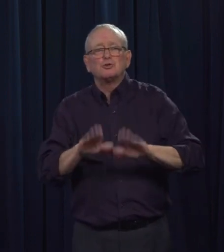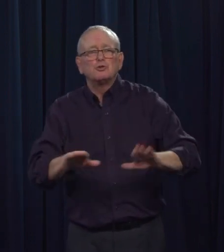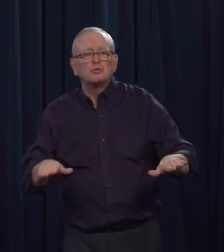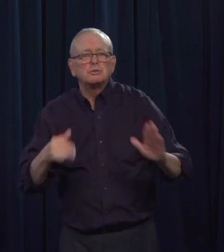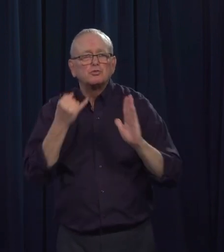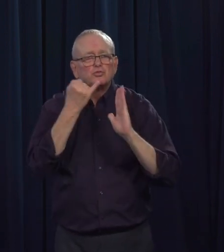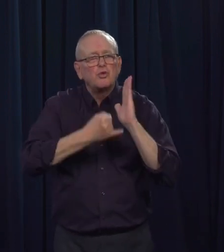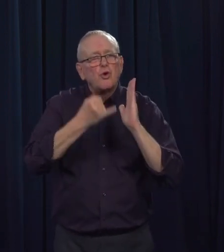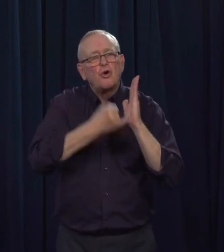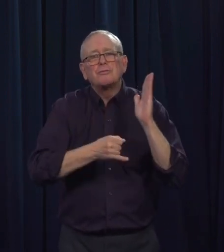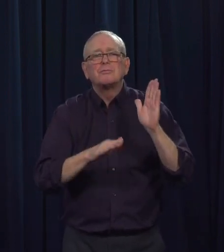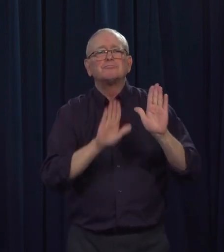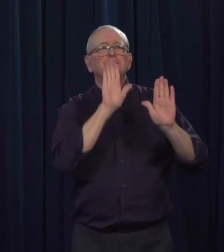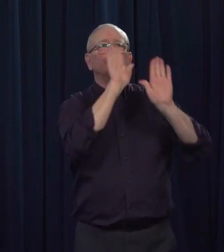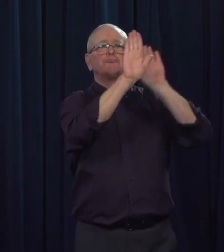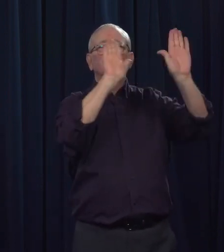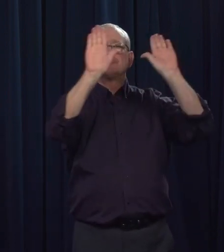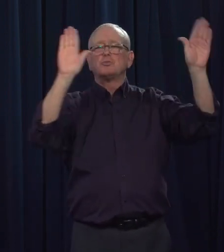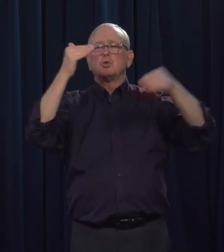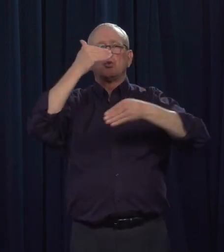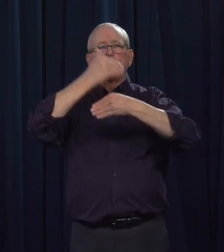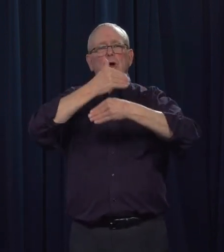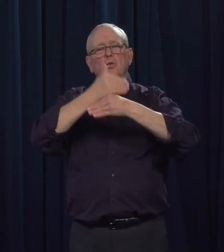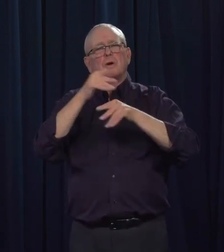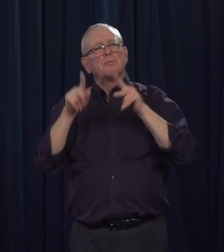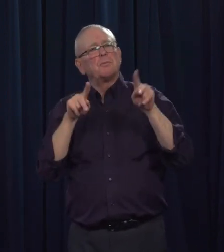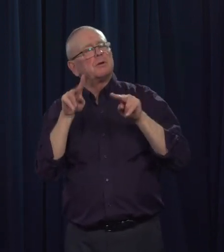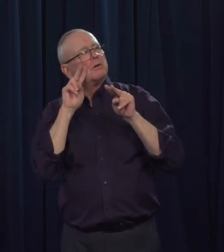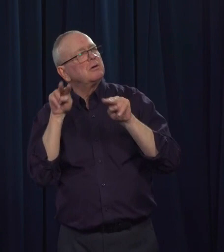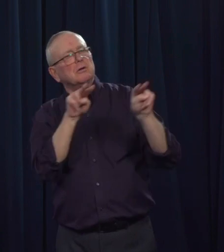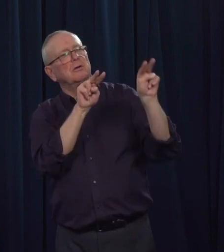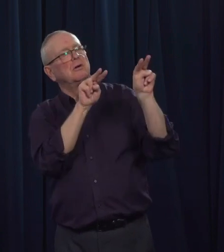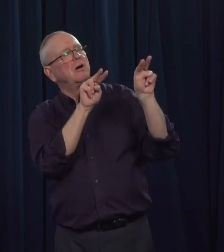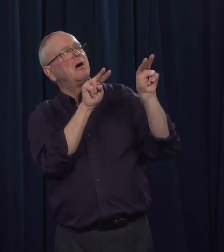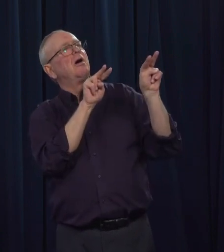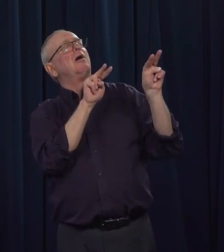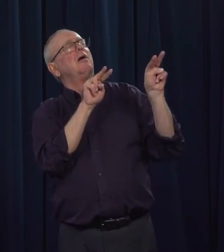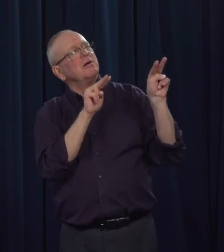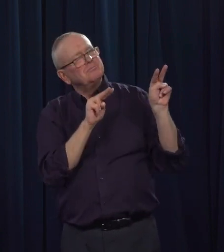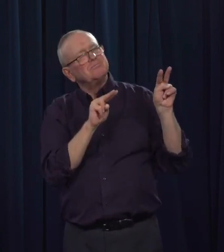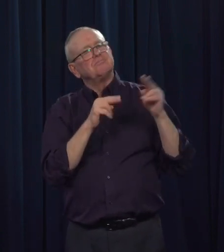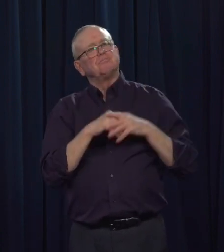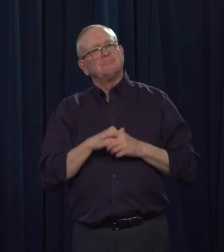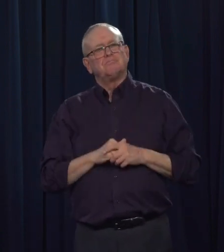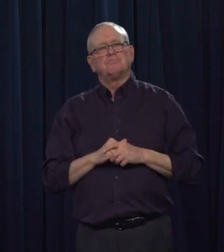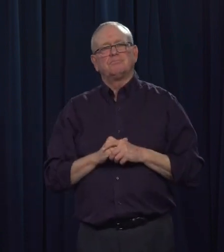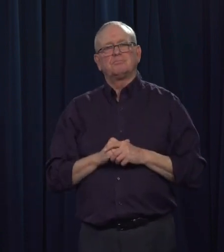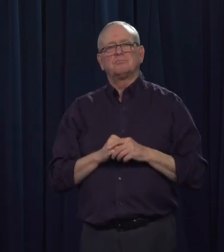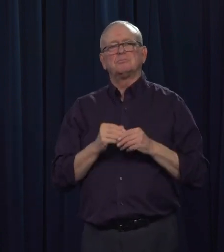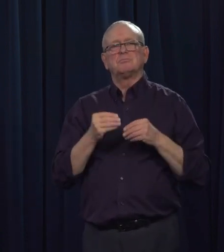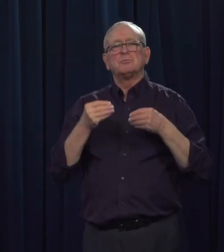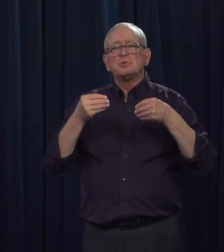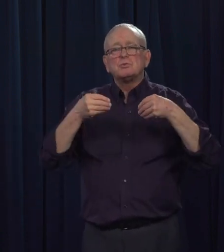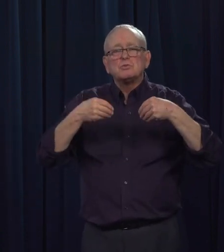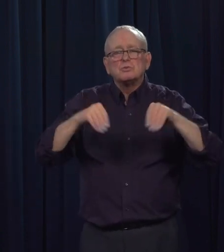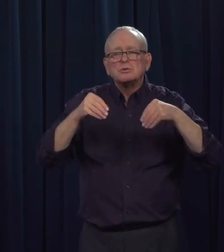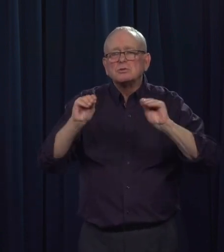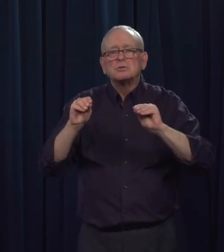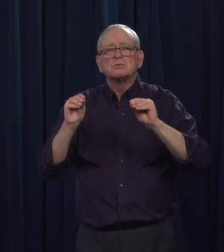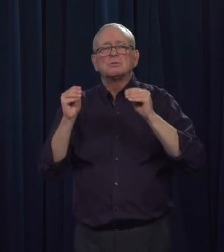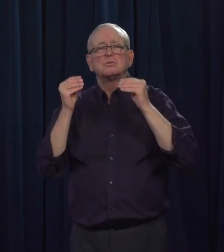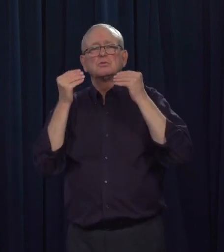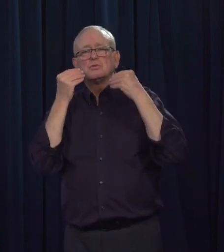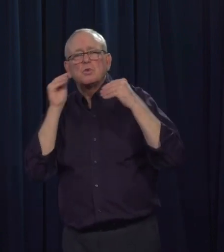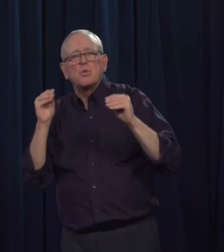chains donating stock like face shields to frontline healthcare workers, and landlords working with tenants to provide support during